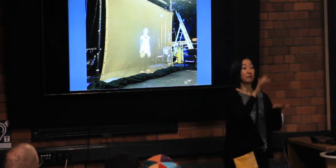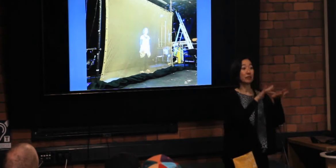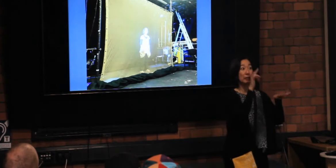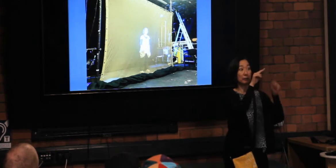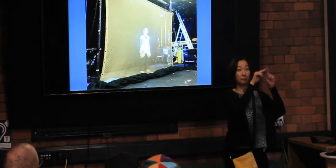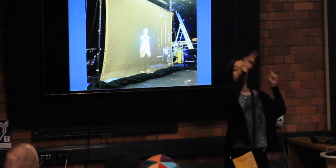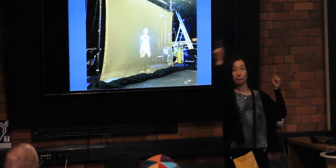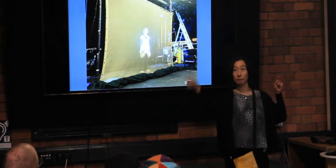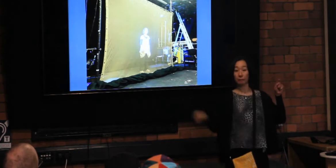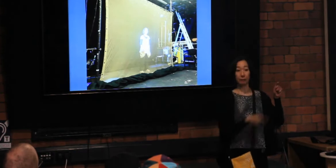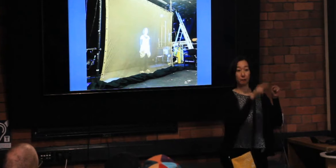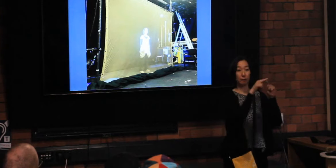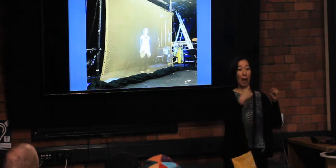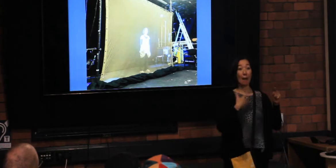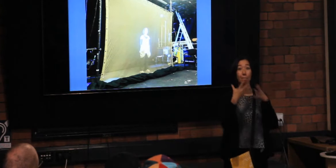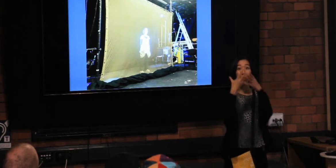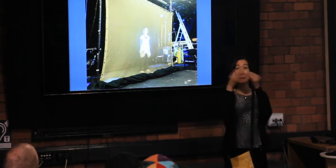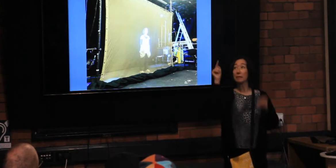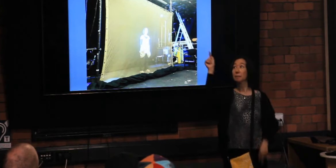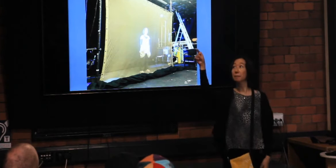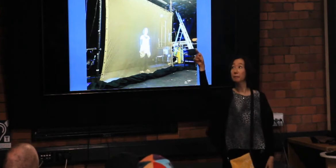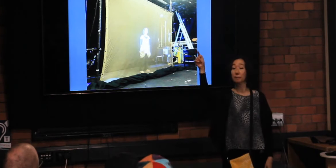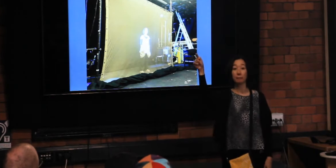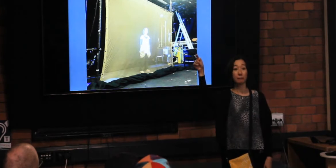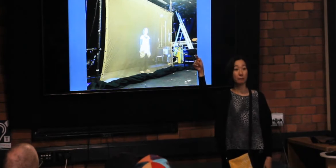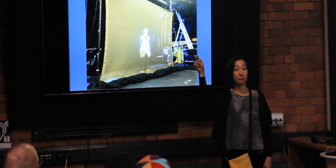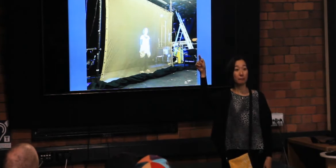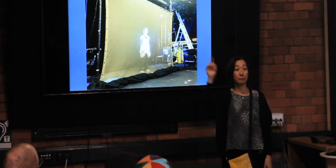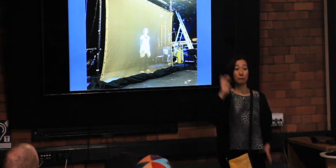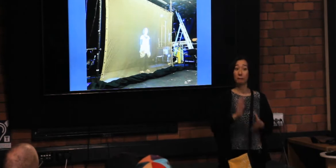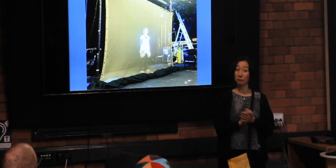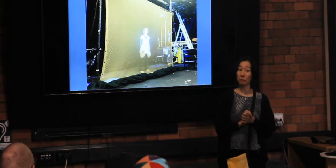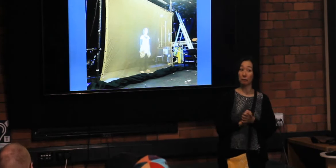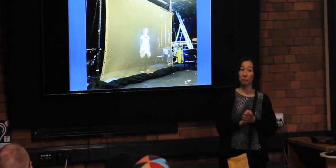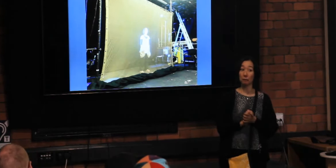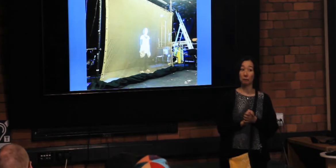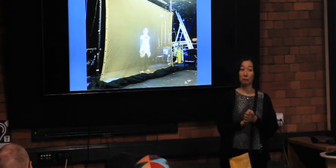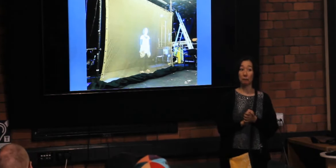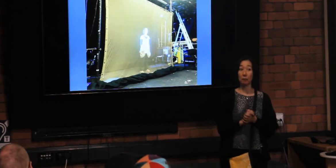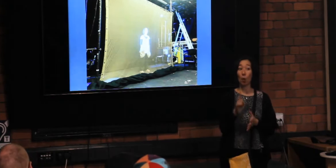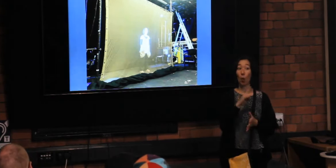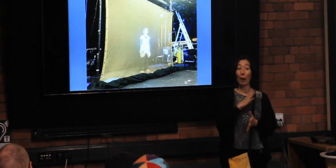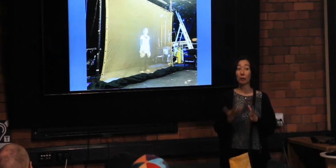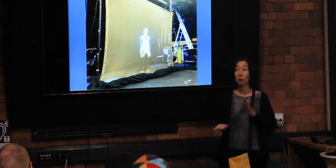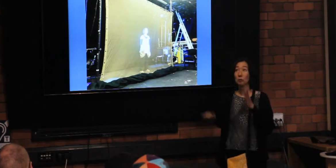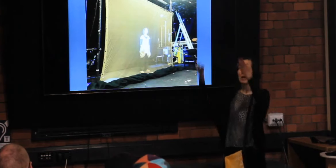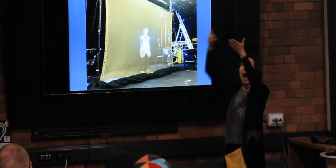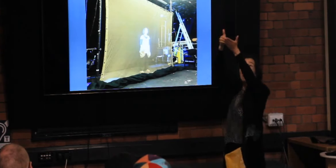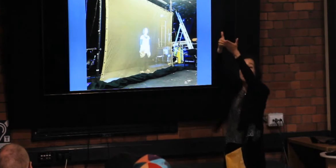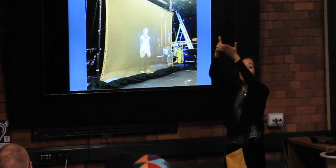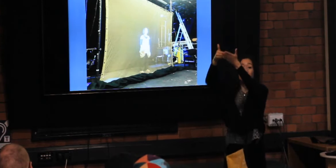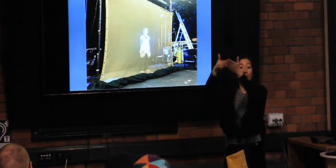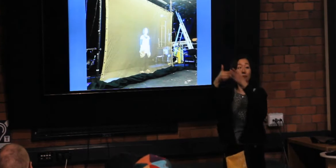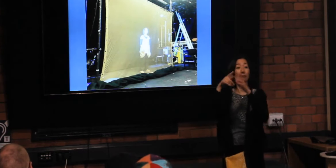taste, smell and touch, and we have a whole spectrum of senses. But for deaf people, the sense of